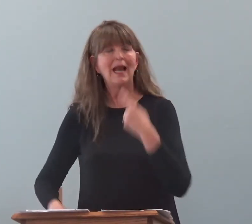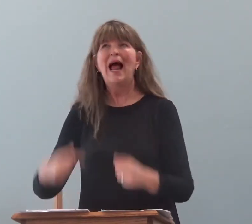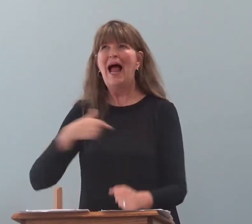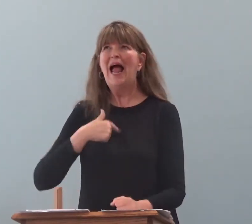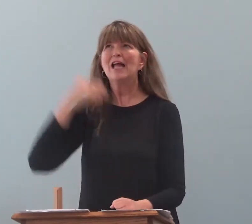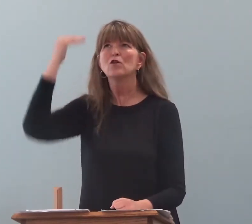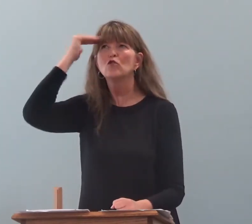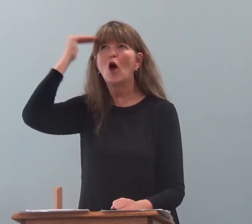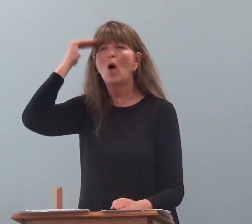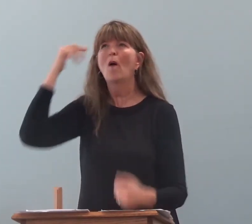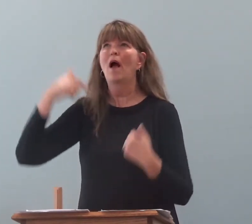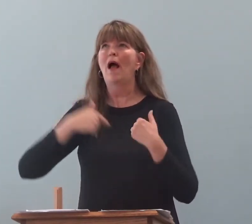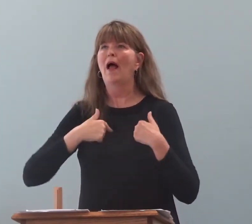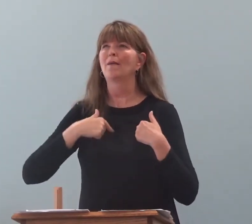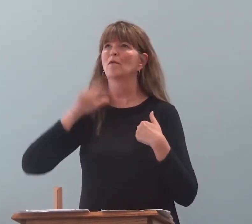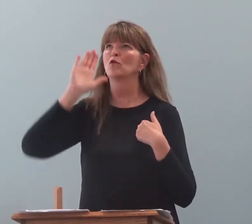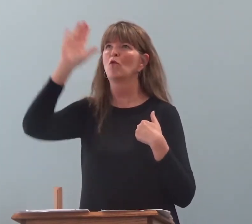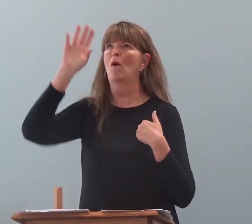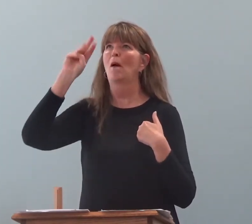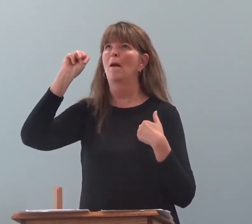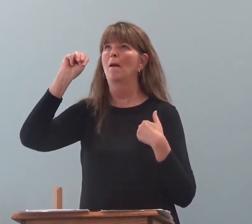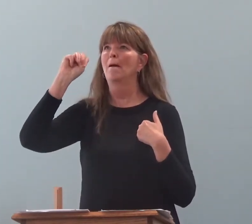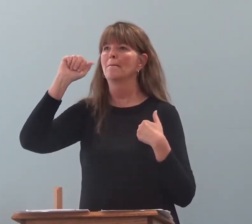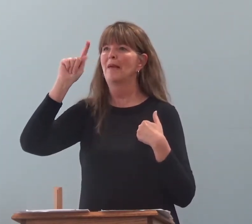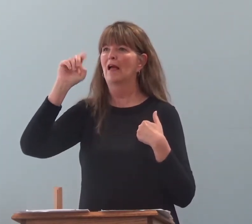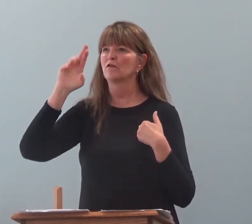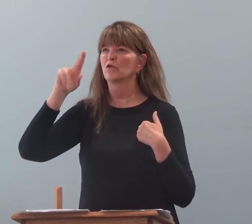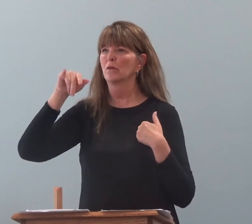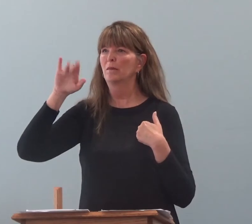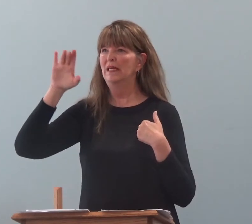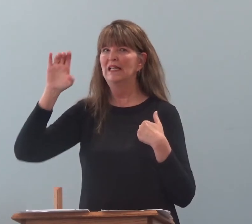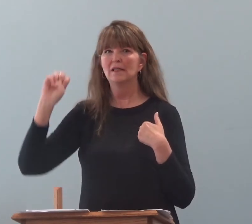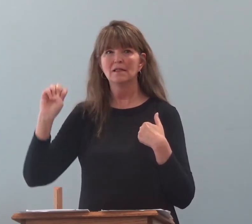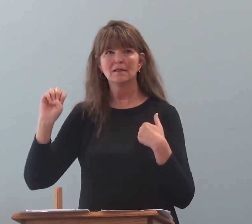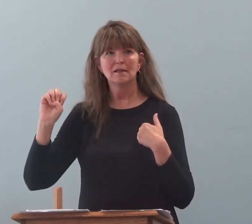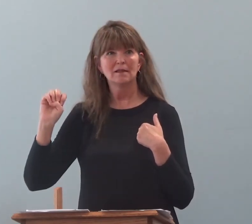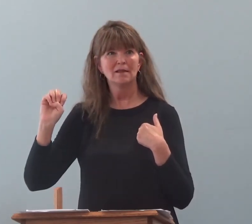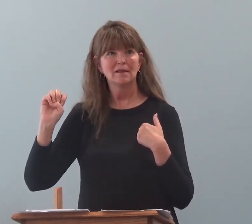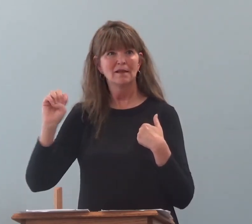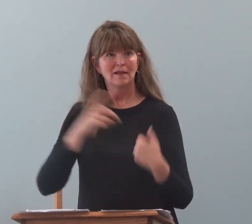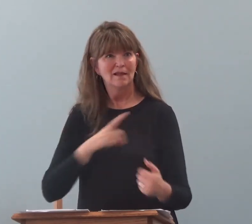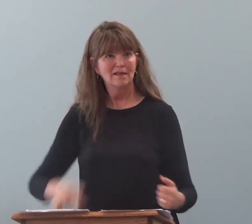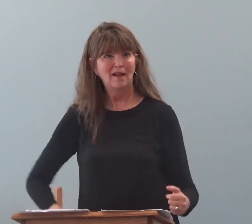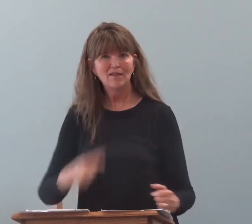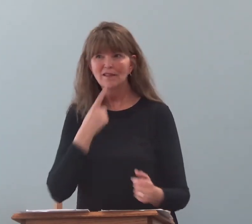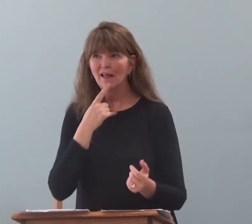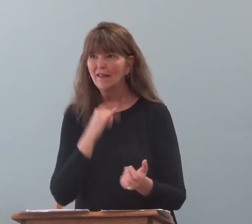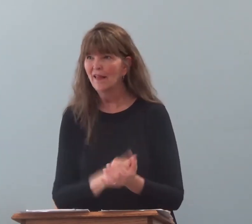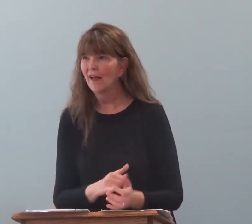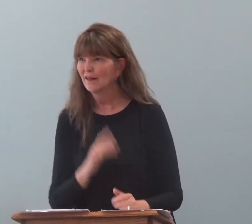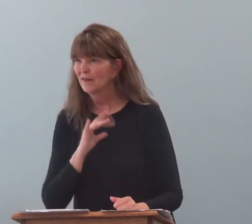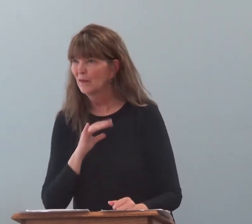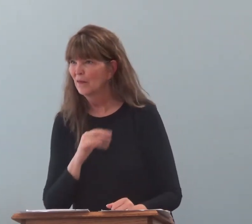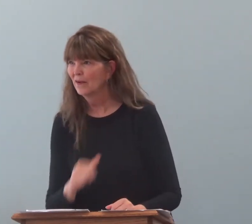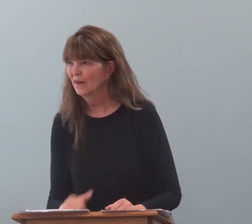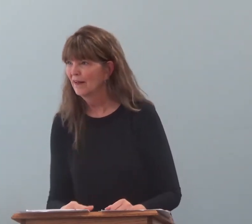This is David speaking, because I know that I am your masterpiece. David said